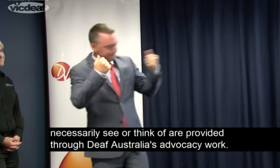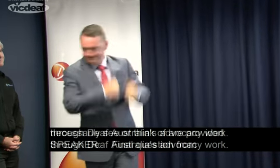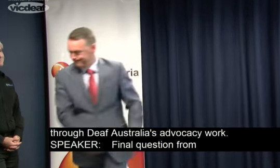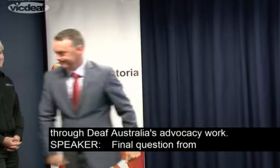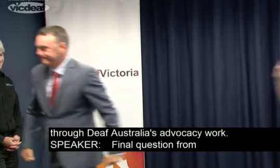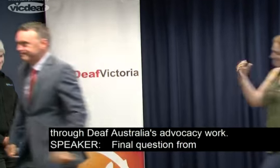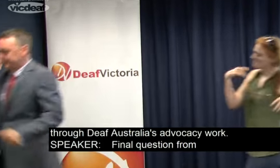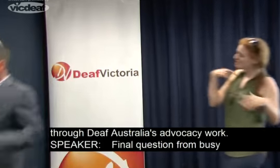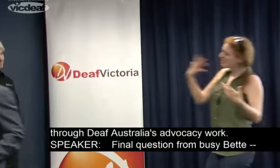States.